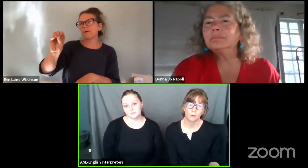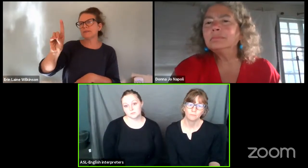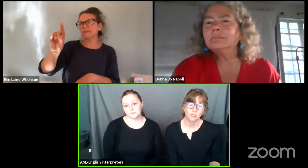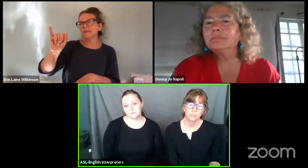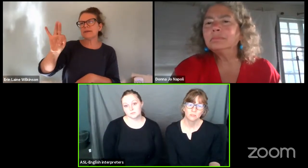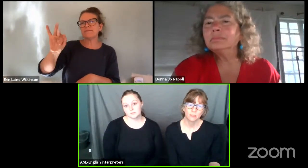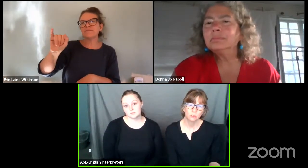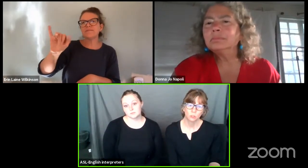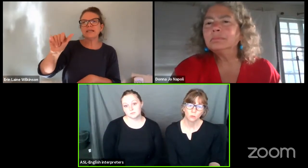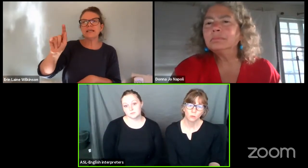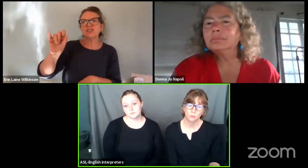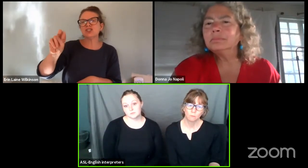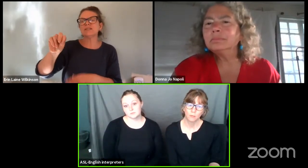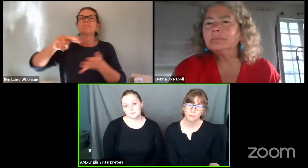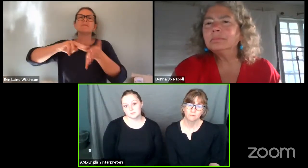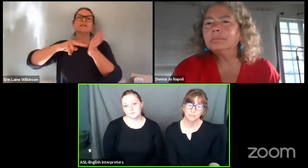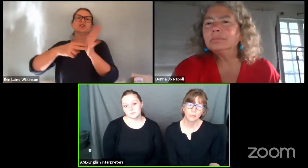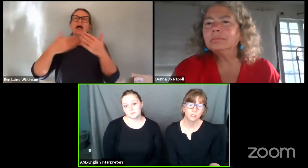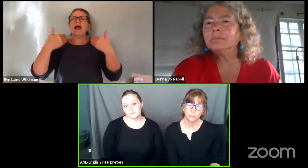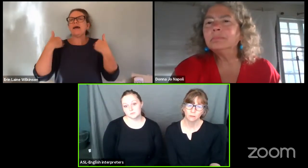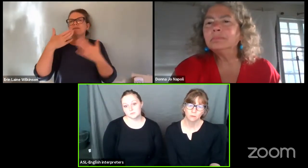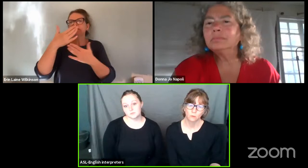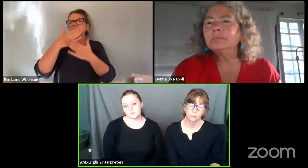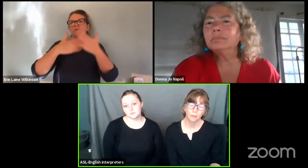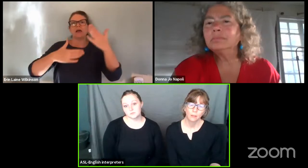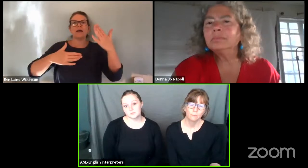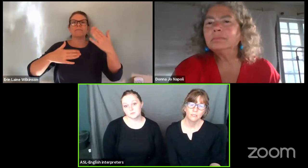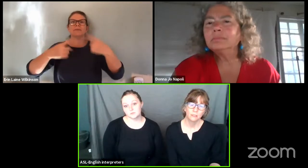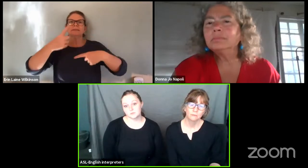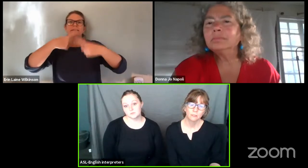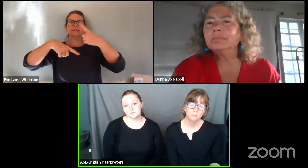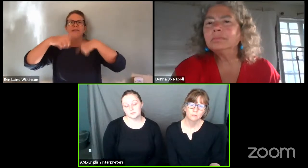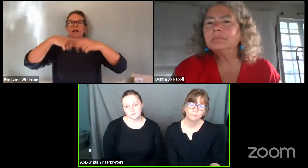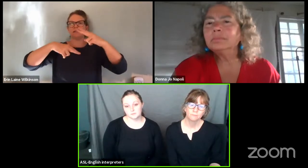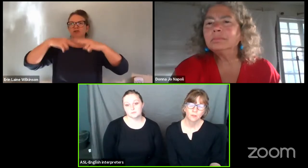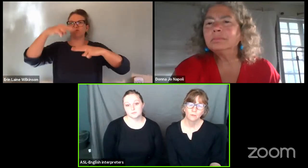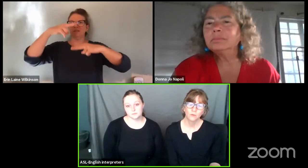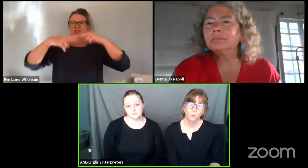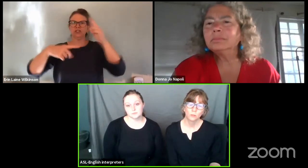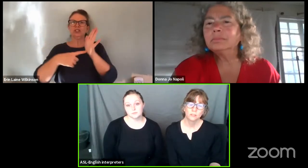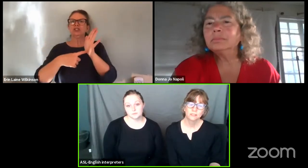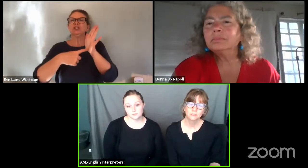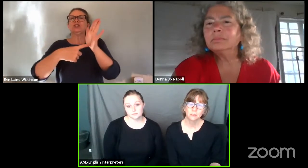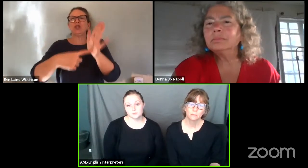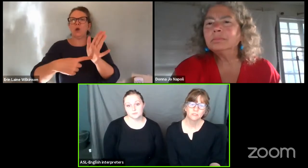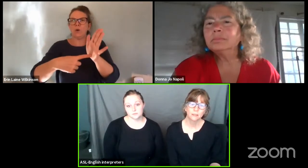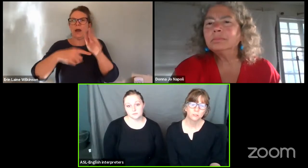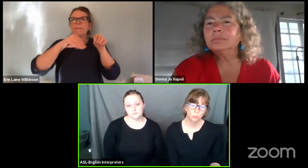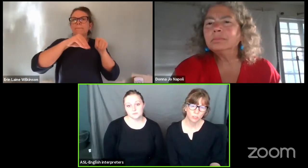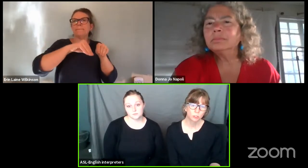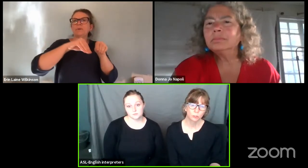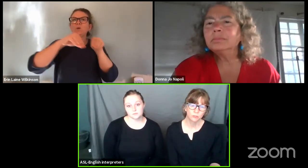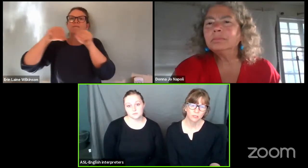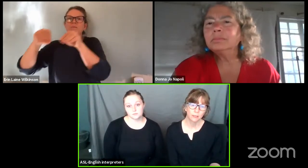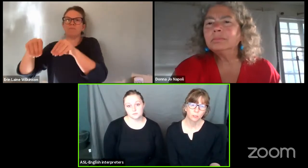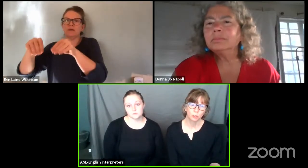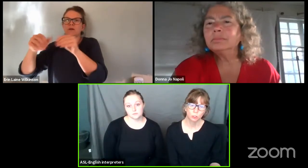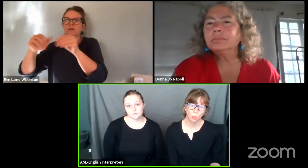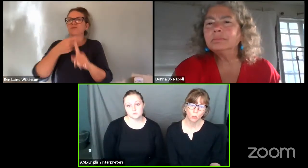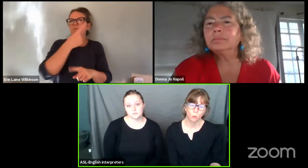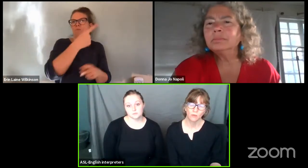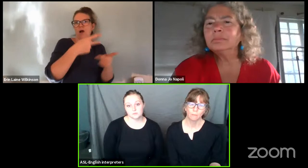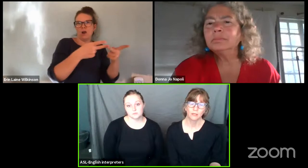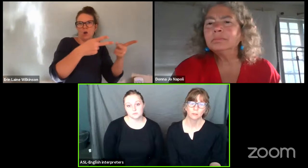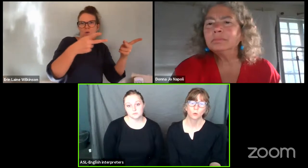or spatial modification, or meaning that there were some sign structures that I